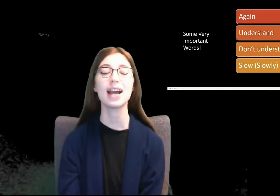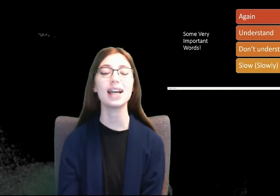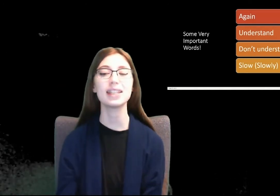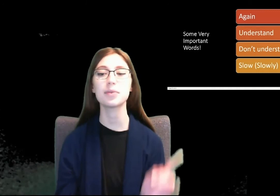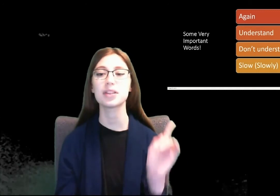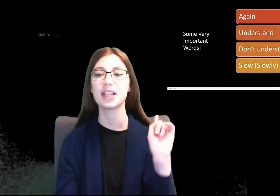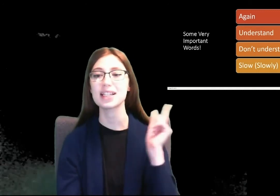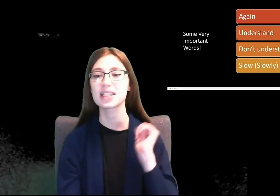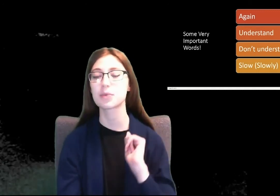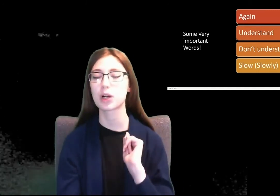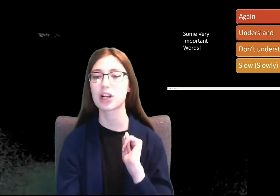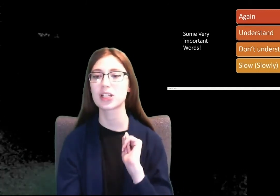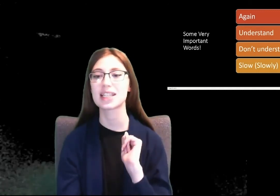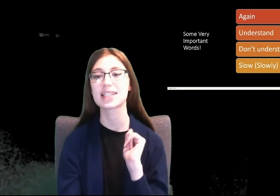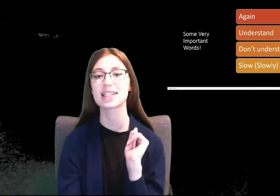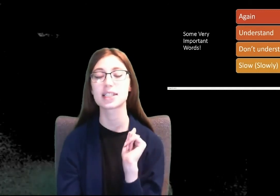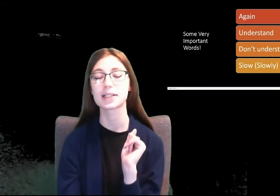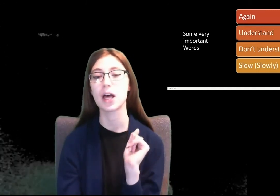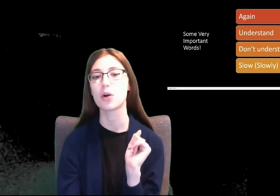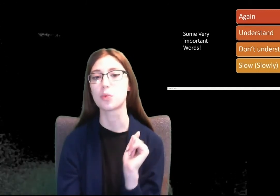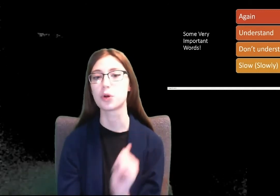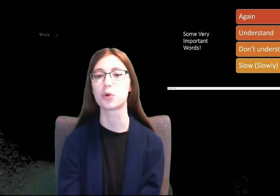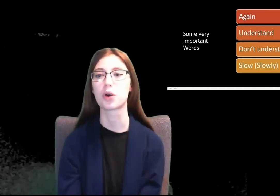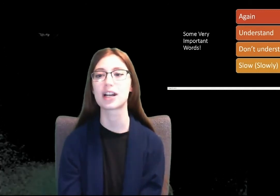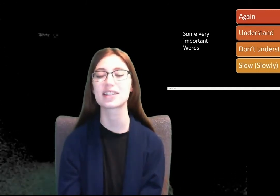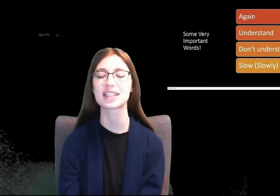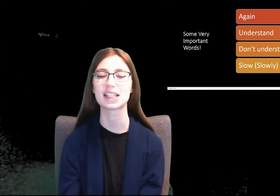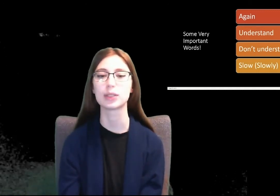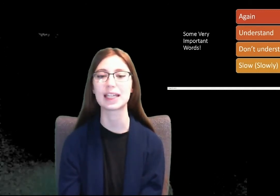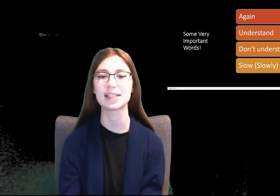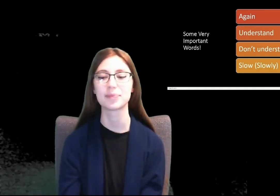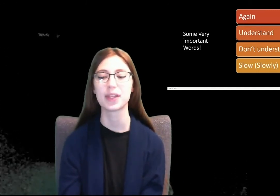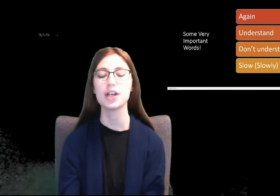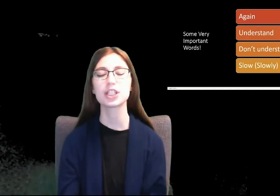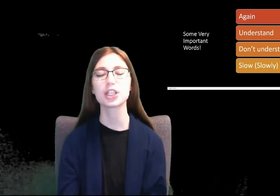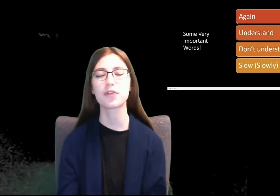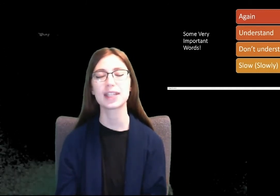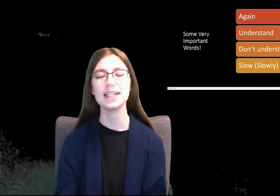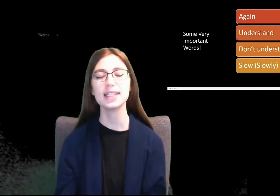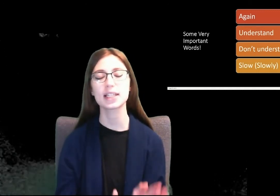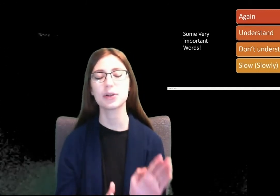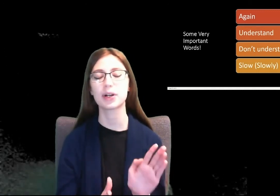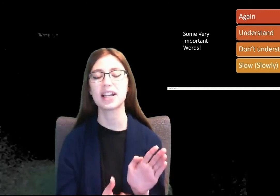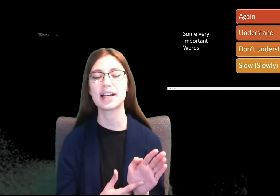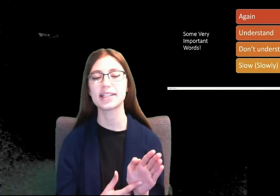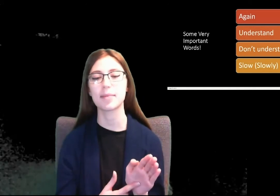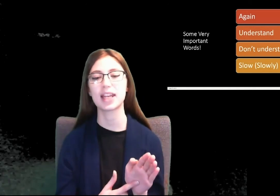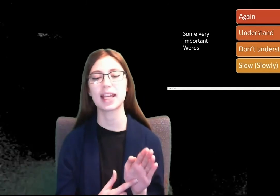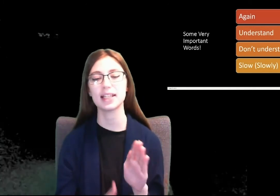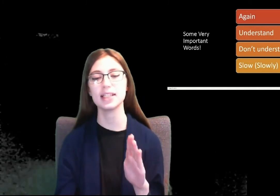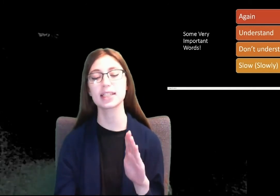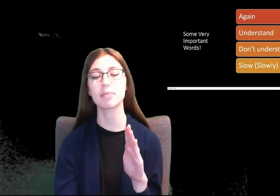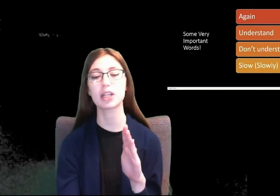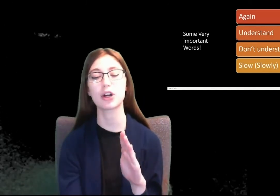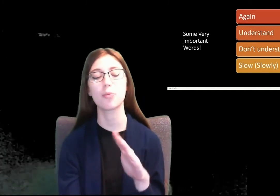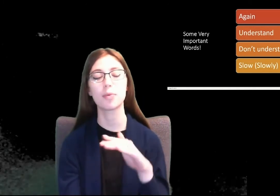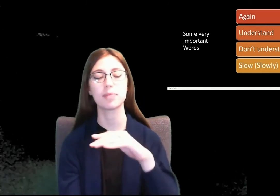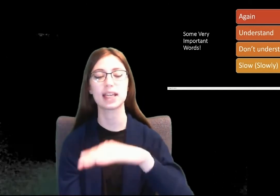And then last word is slow or slowly. So for this, your non-dominant hand is going to be in an open B